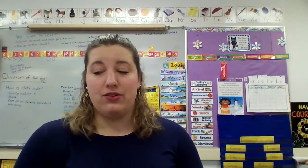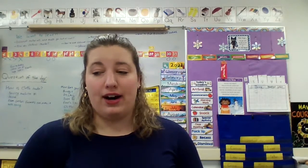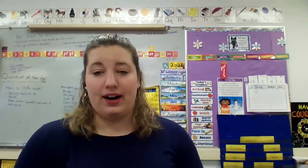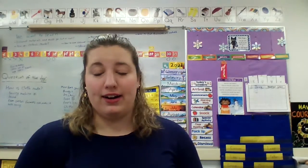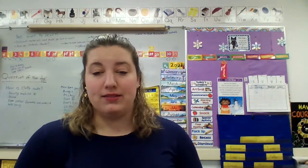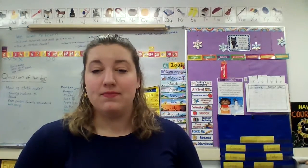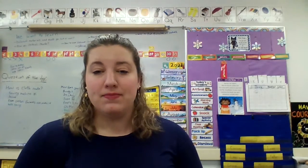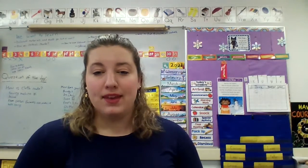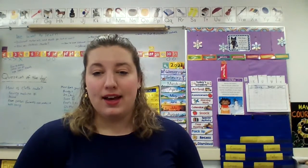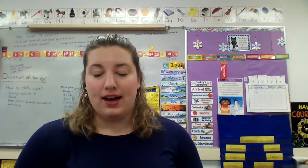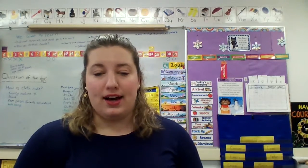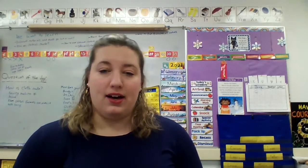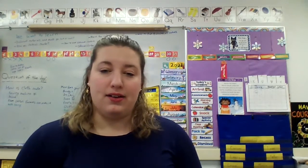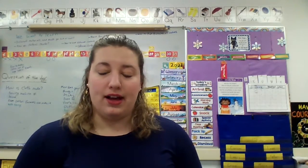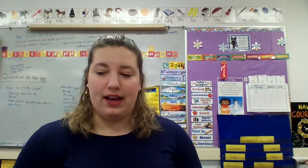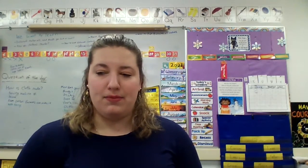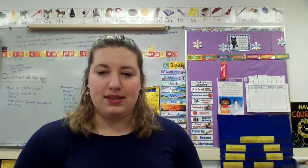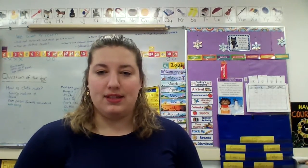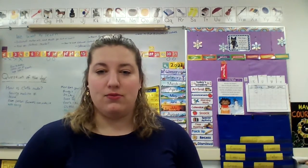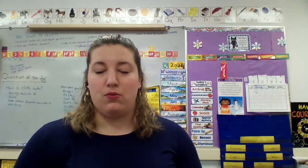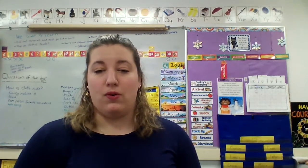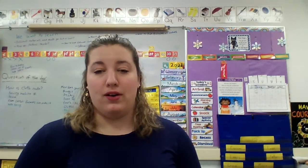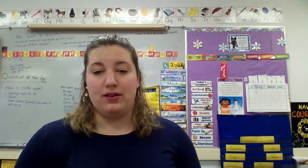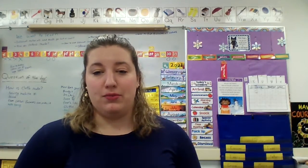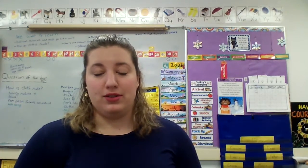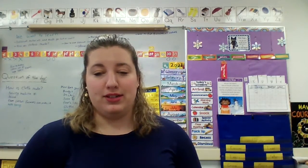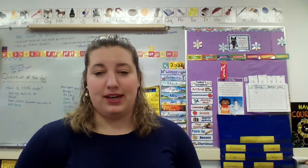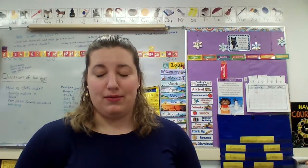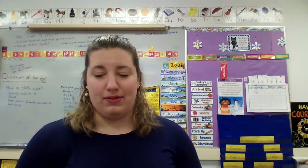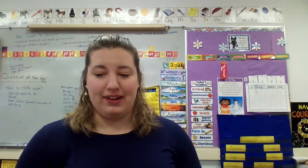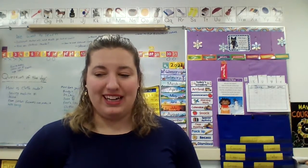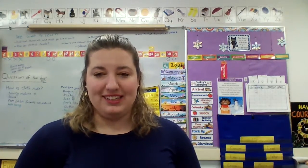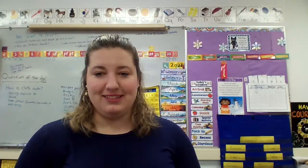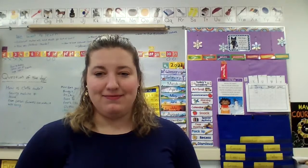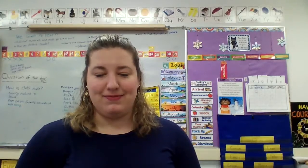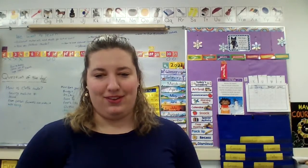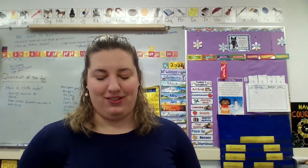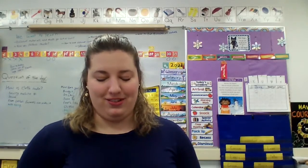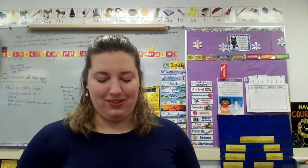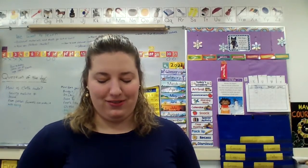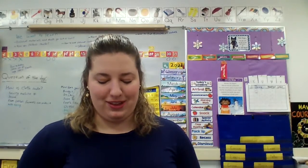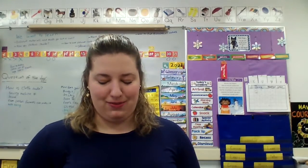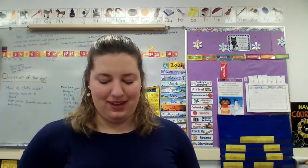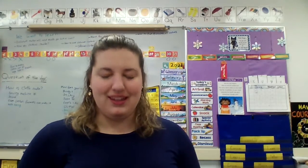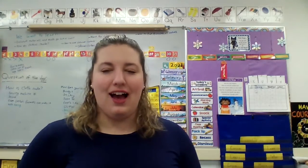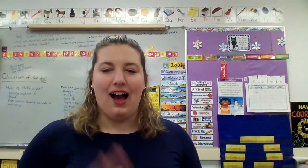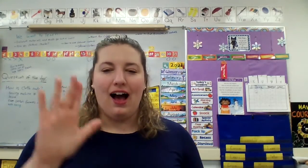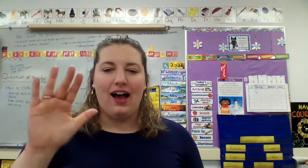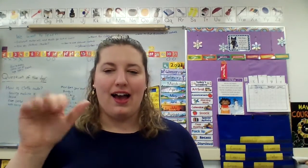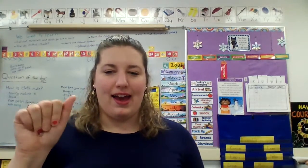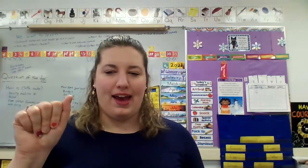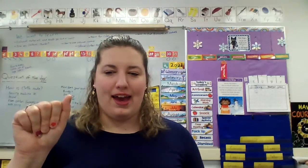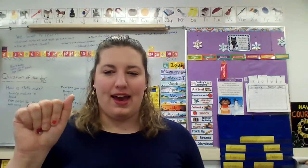our ABCs one more time, alright? You can do it with me. A,